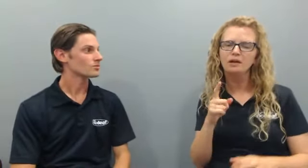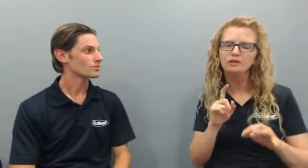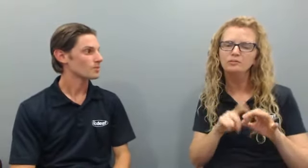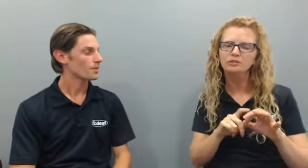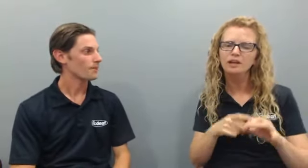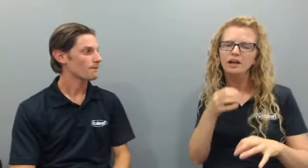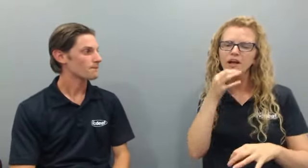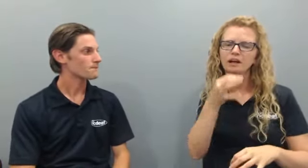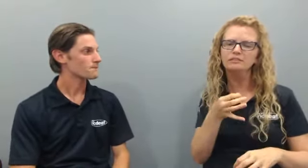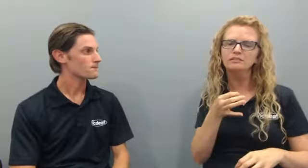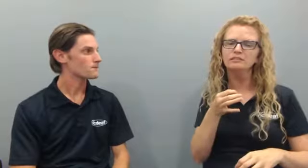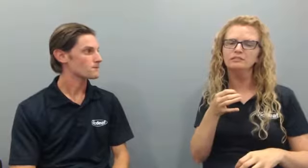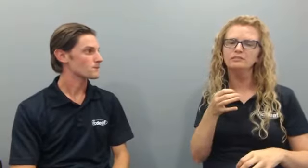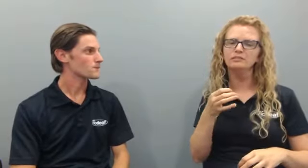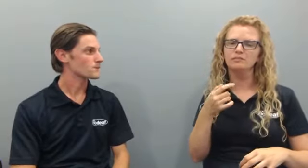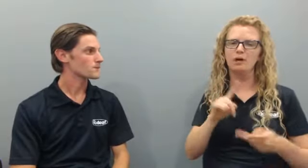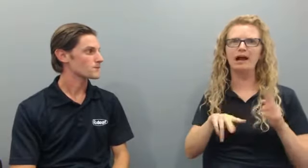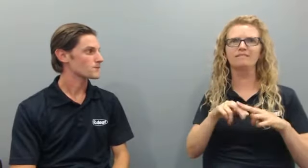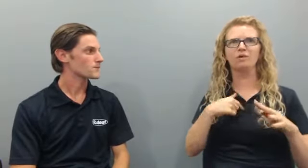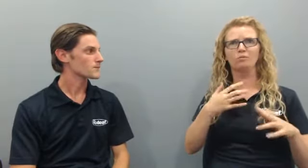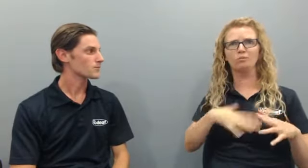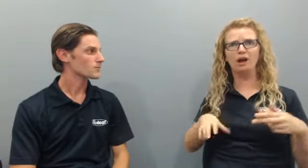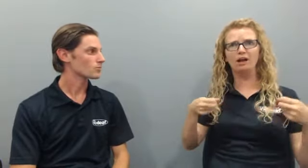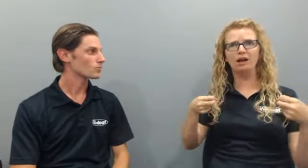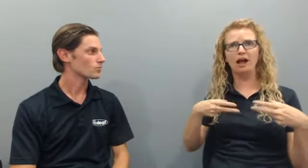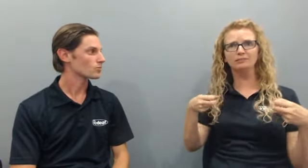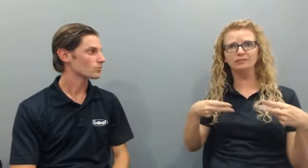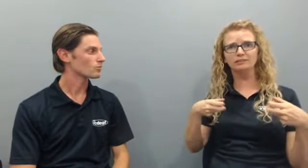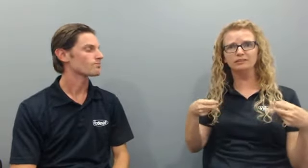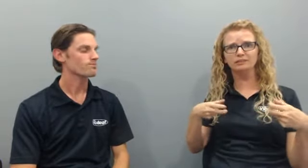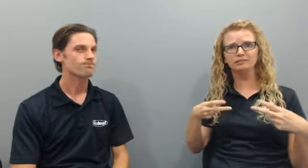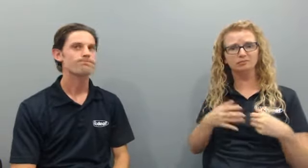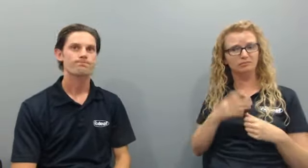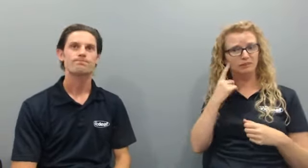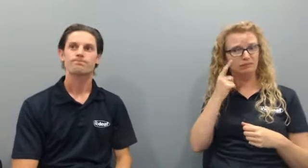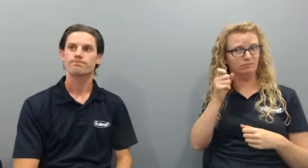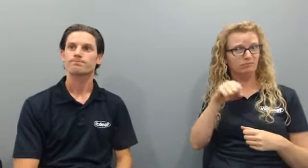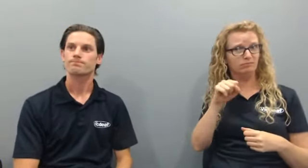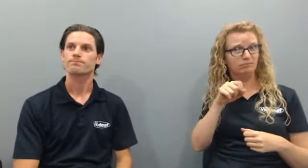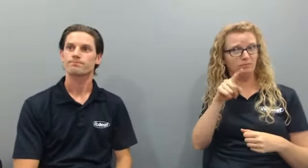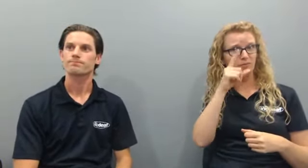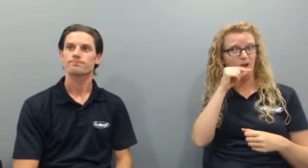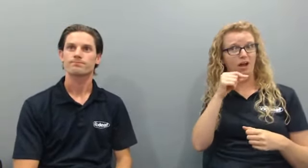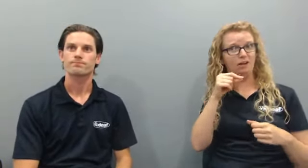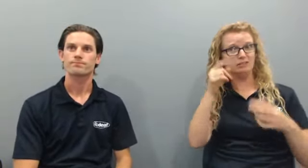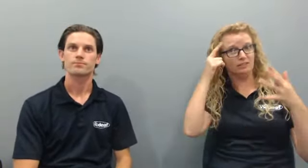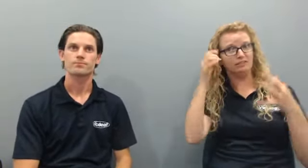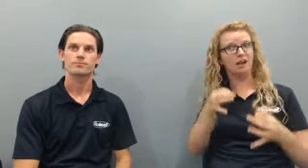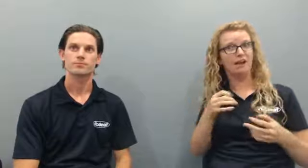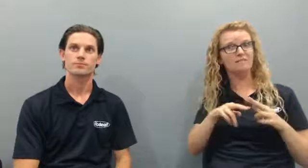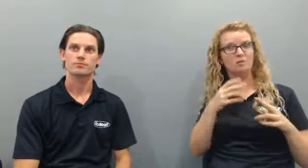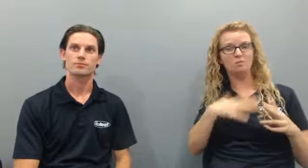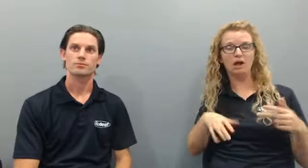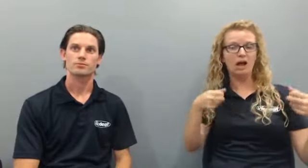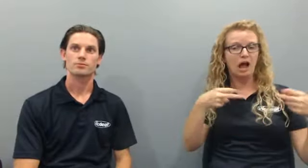There's a question here as well that we've come across. So what if I want to use captioning instead of interpreting? You